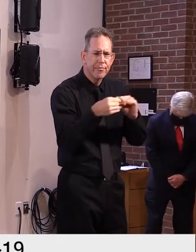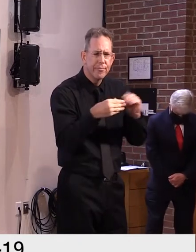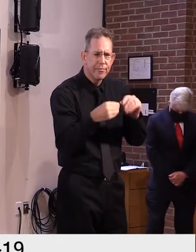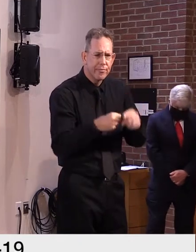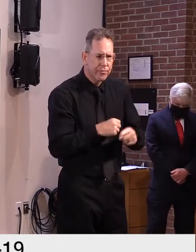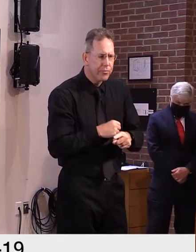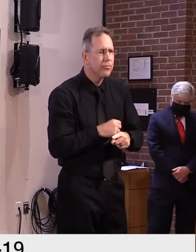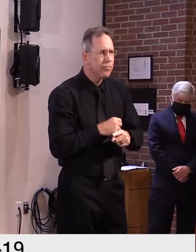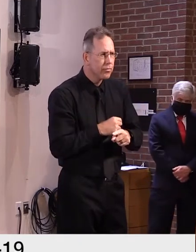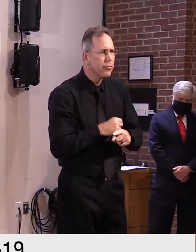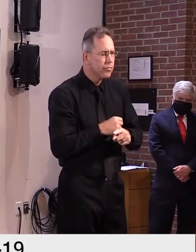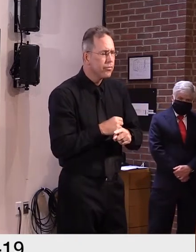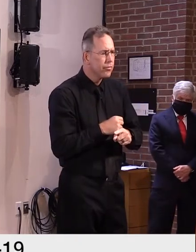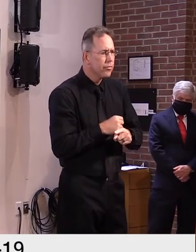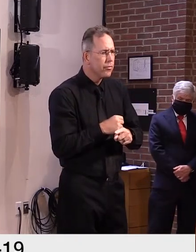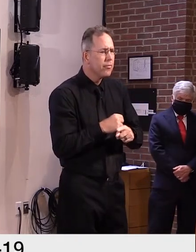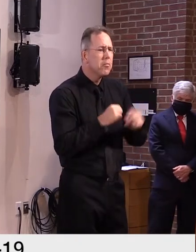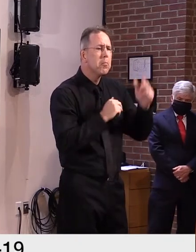Please, that would be helpful.